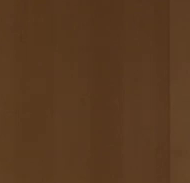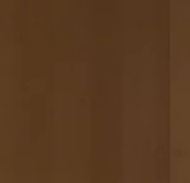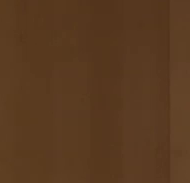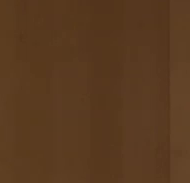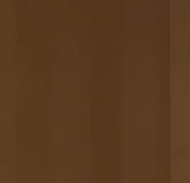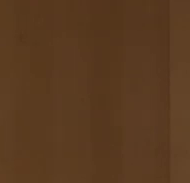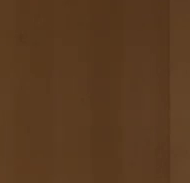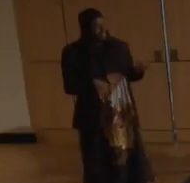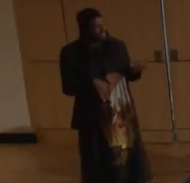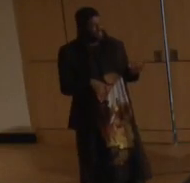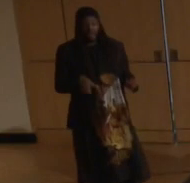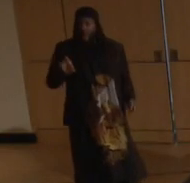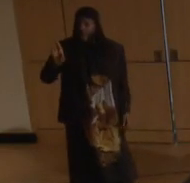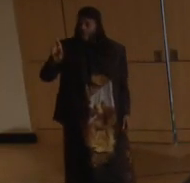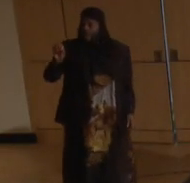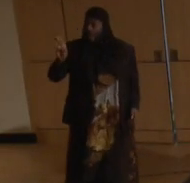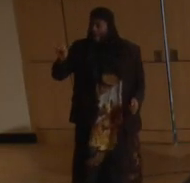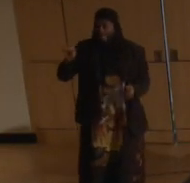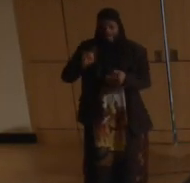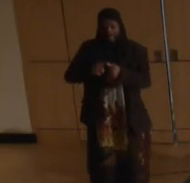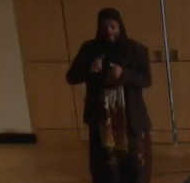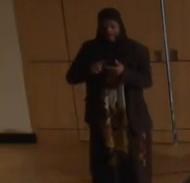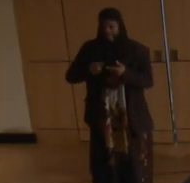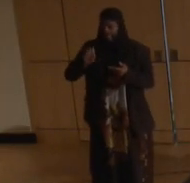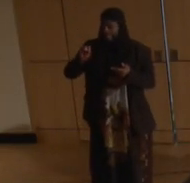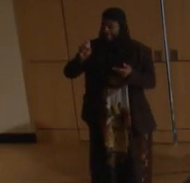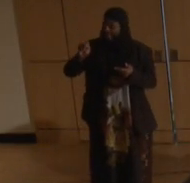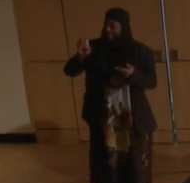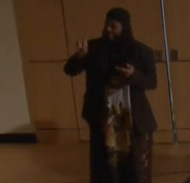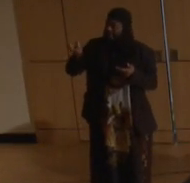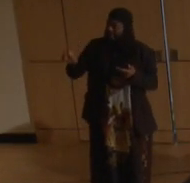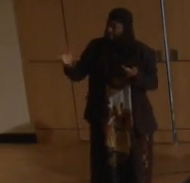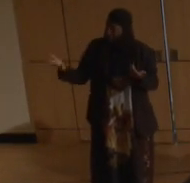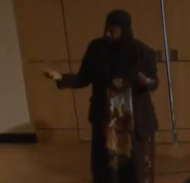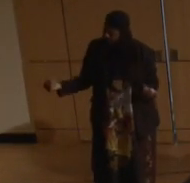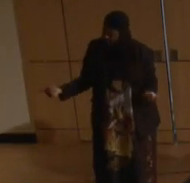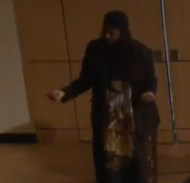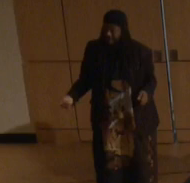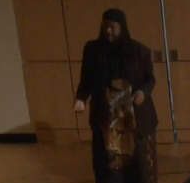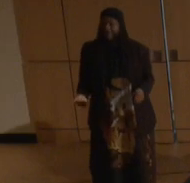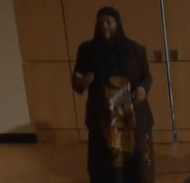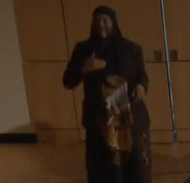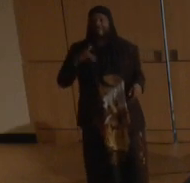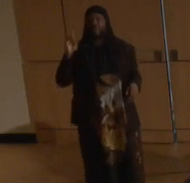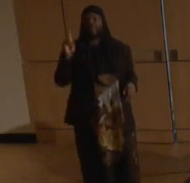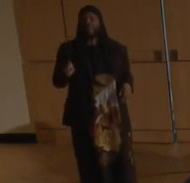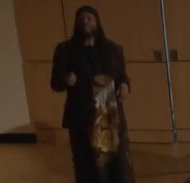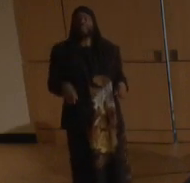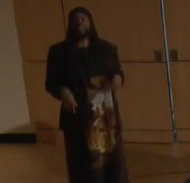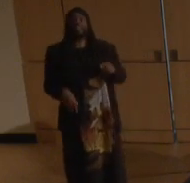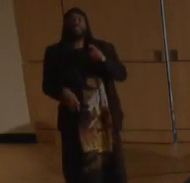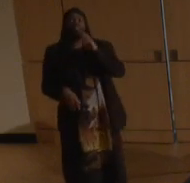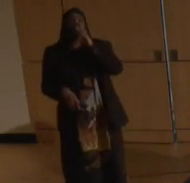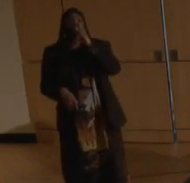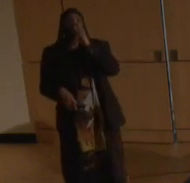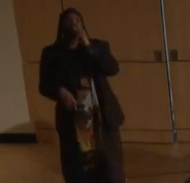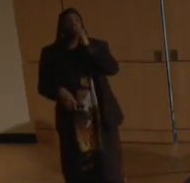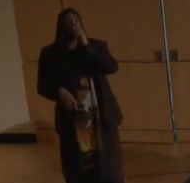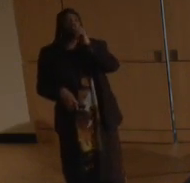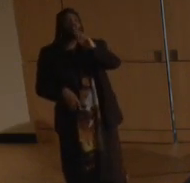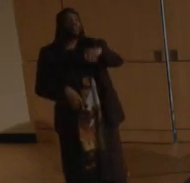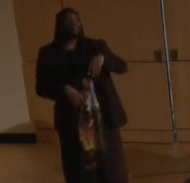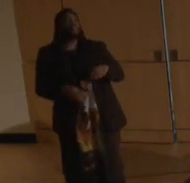to fix that. Robin, Stevie. Okay. We have a question back here. Oops.